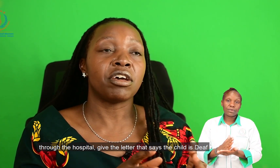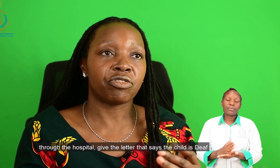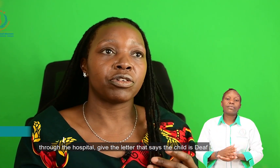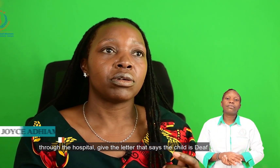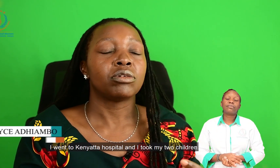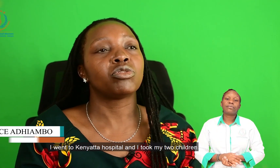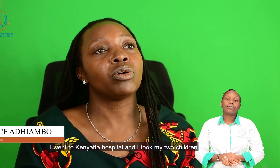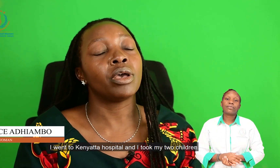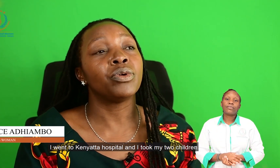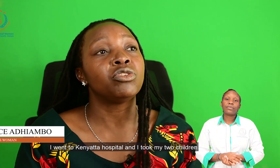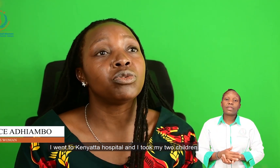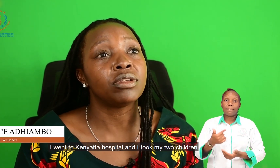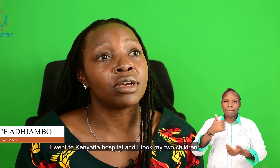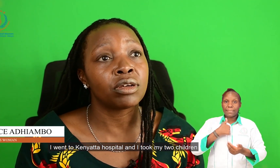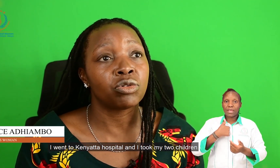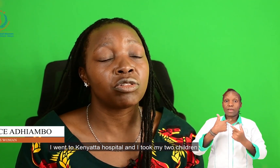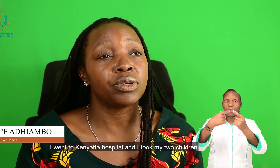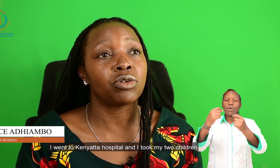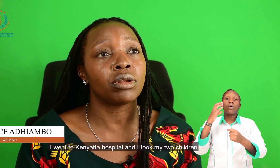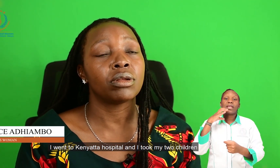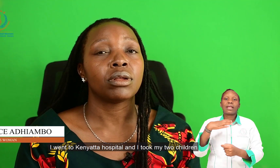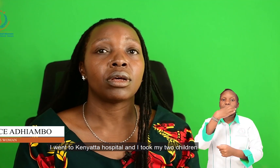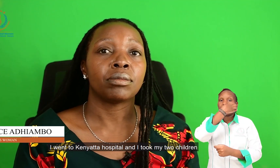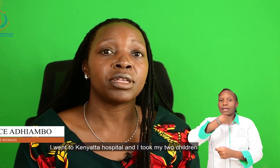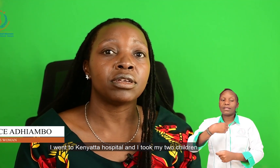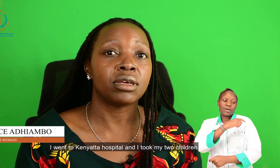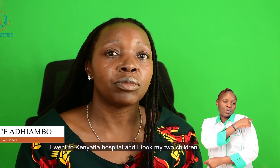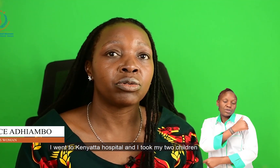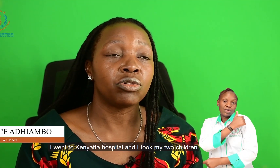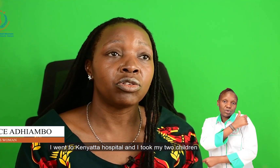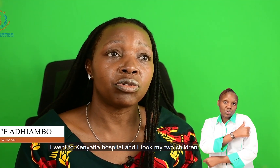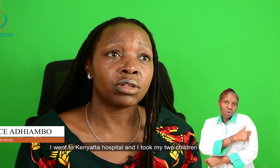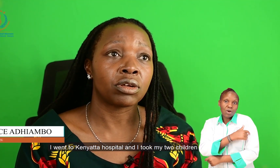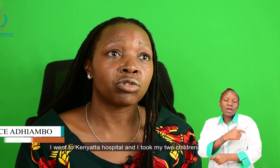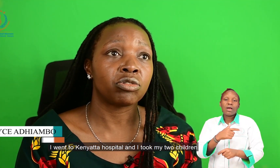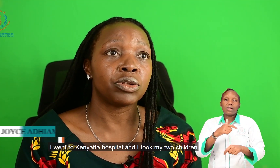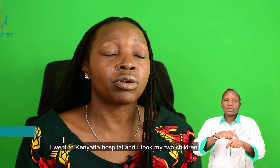deaf. So I went to Kenyatta Hospital, and by the time I was going to Kenyatta Hospital, I